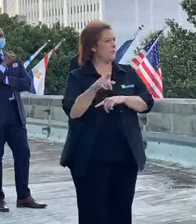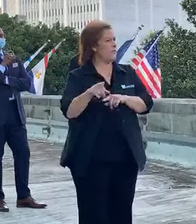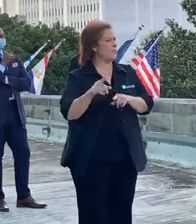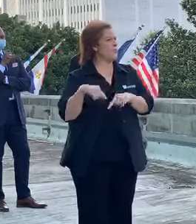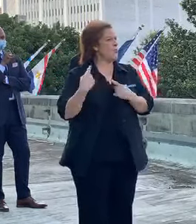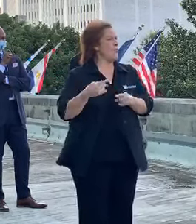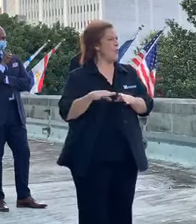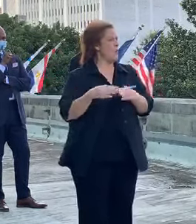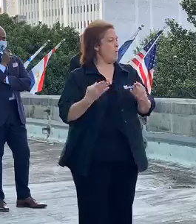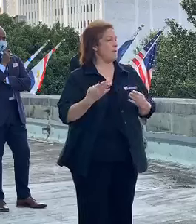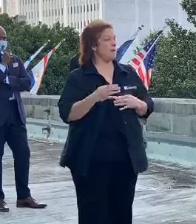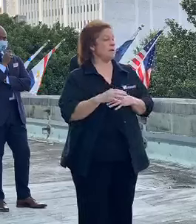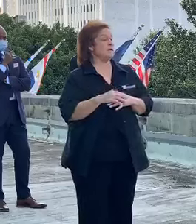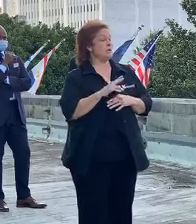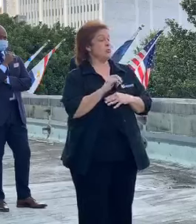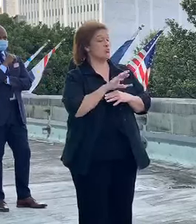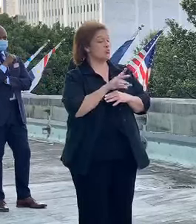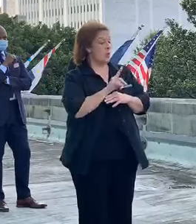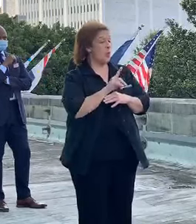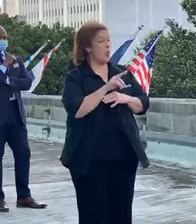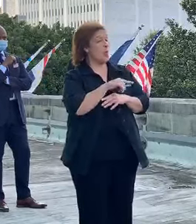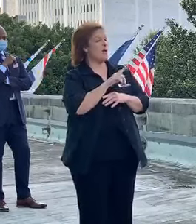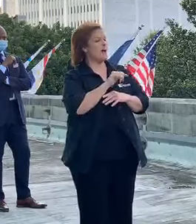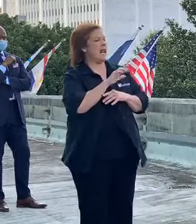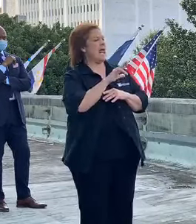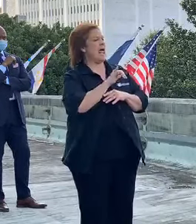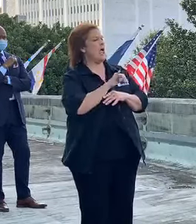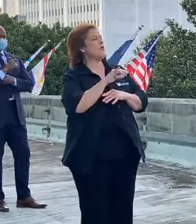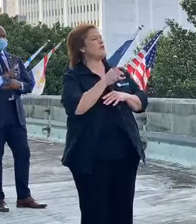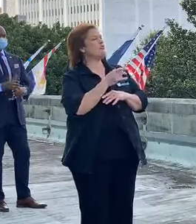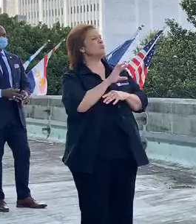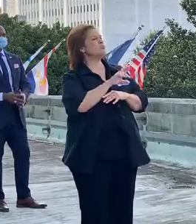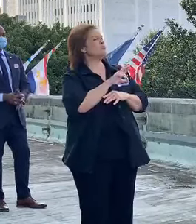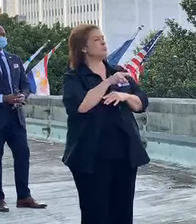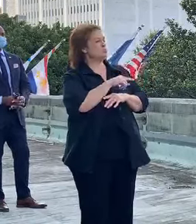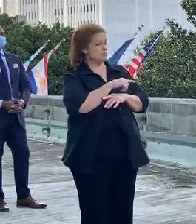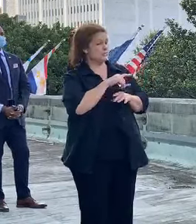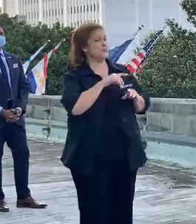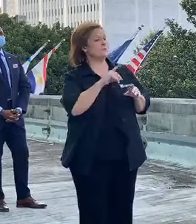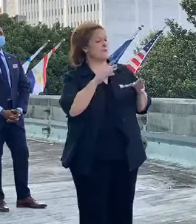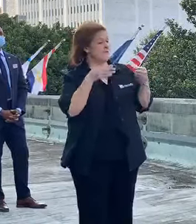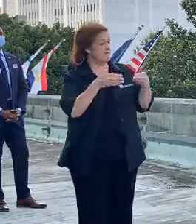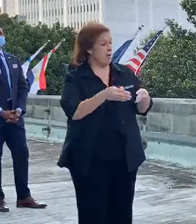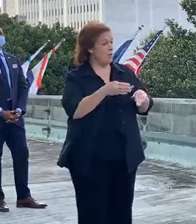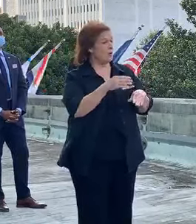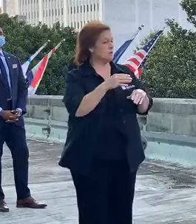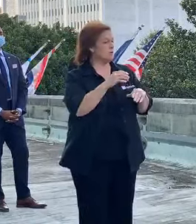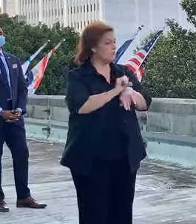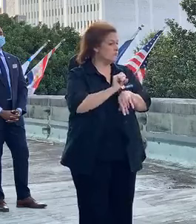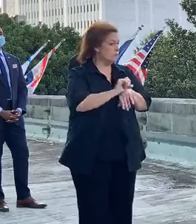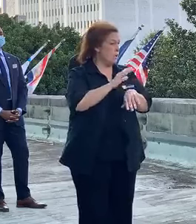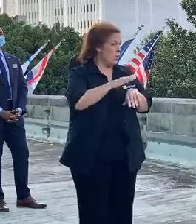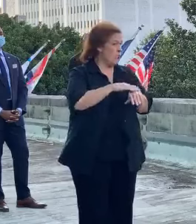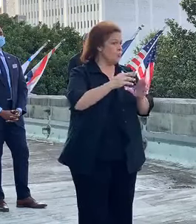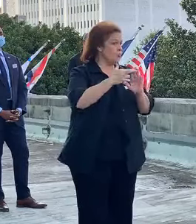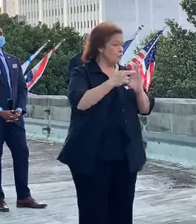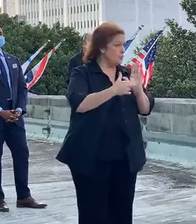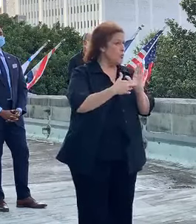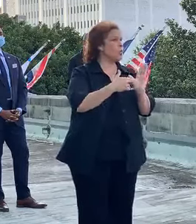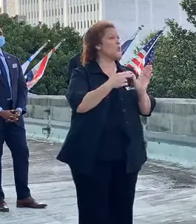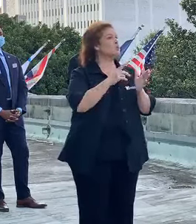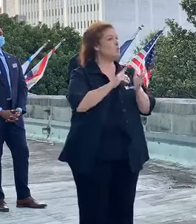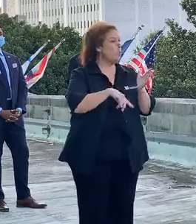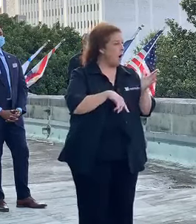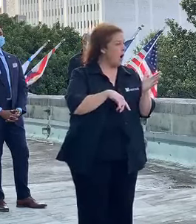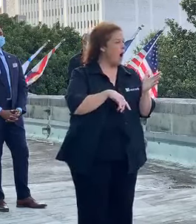the entire team and the leadership under Larry Barbino Jr. has been very focused on the guidelines and what those